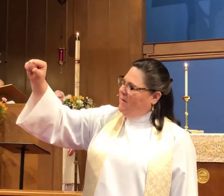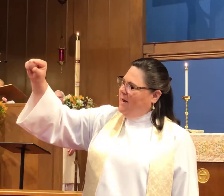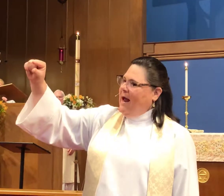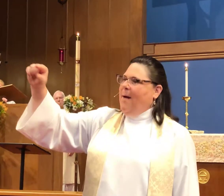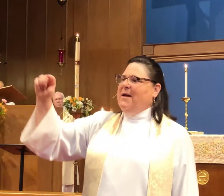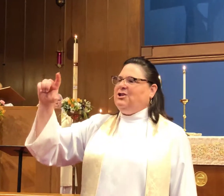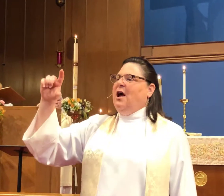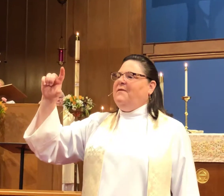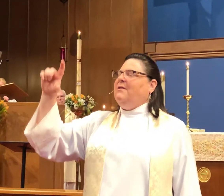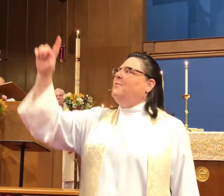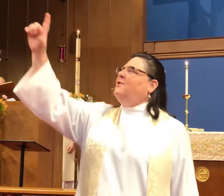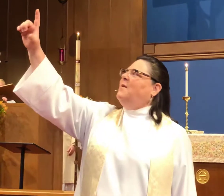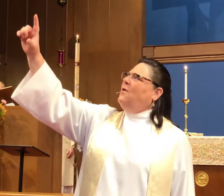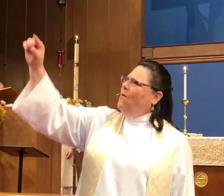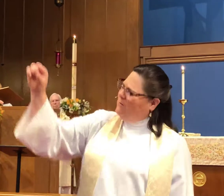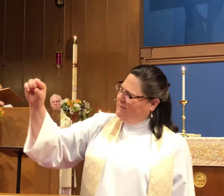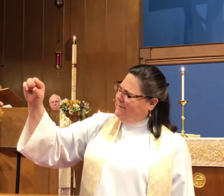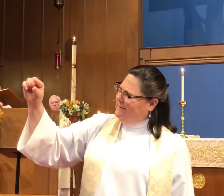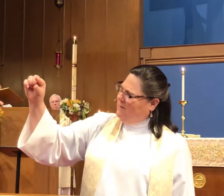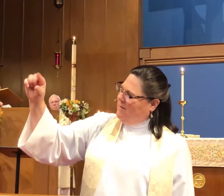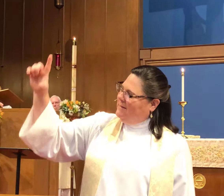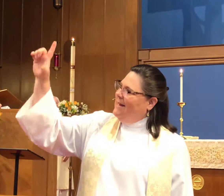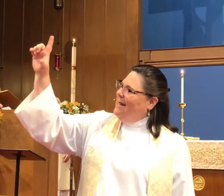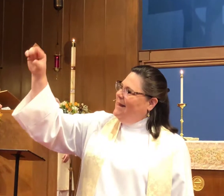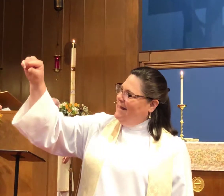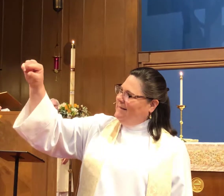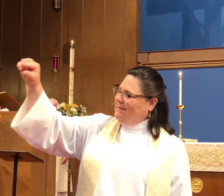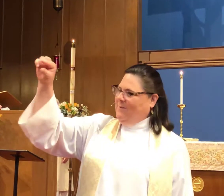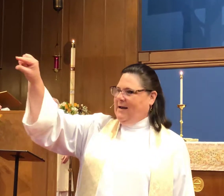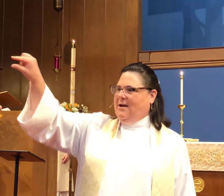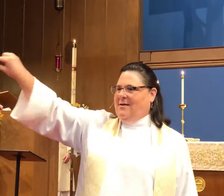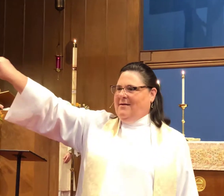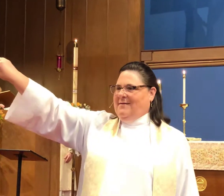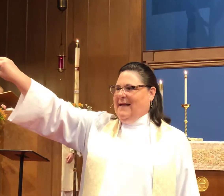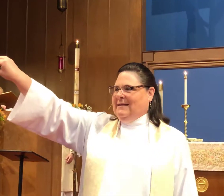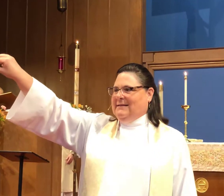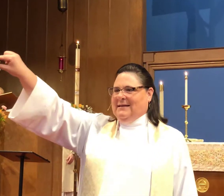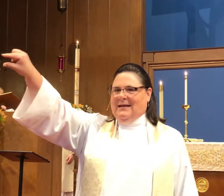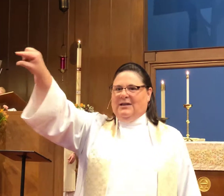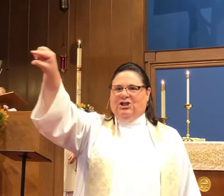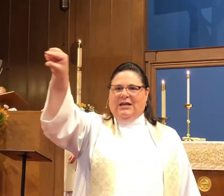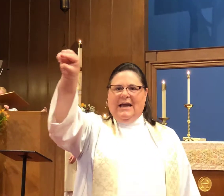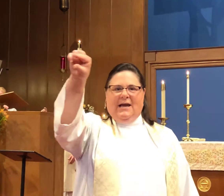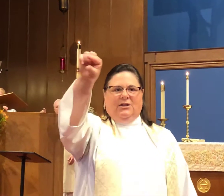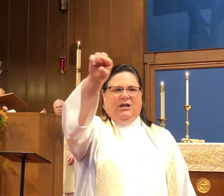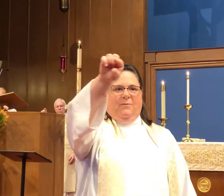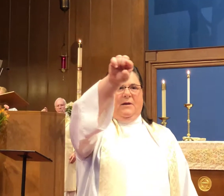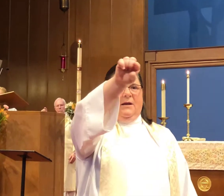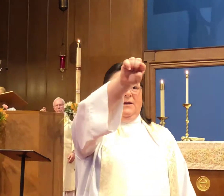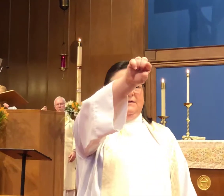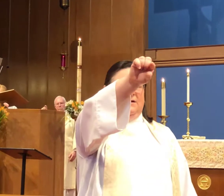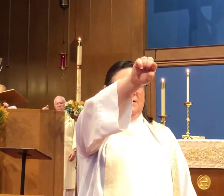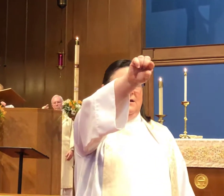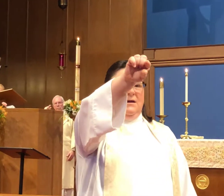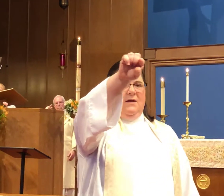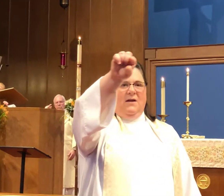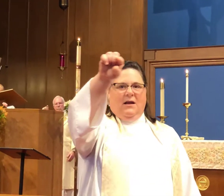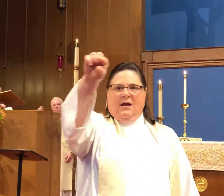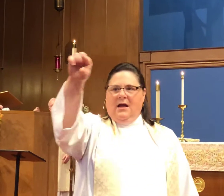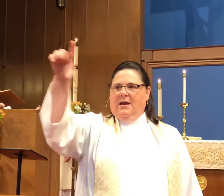I use both hands. How much coffee creamer do you want? Oh, just a little bit. This right here, that's a G handshake in the ASL. You kind of got it?